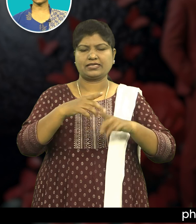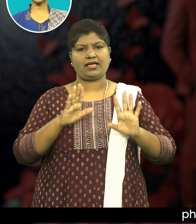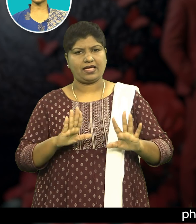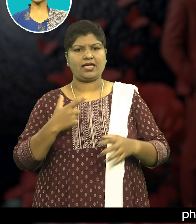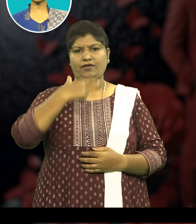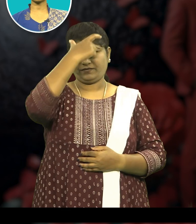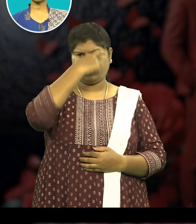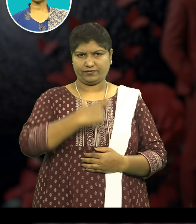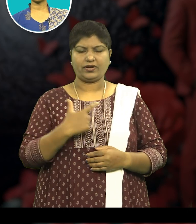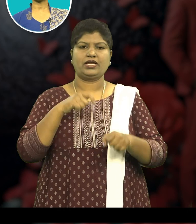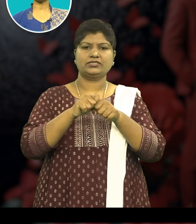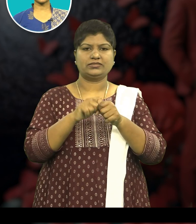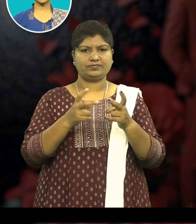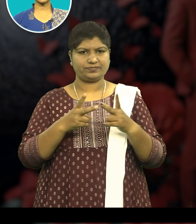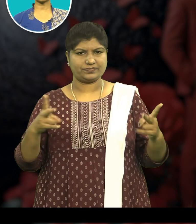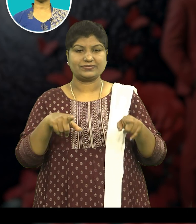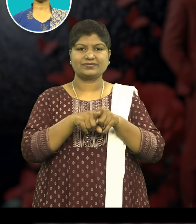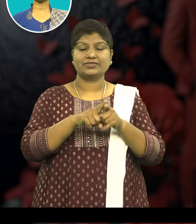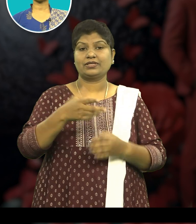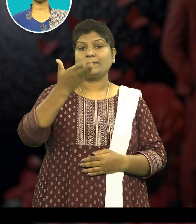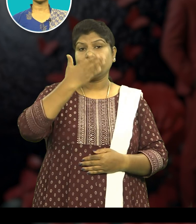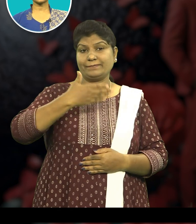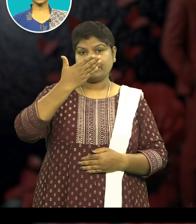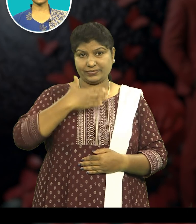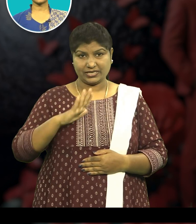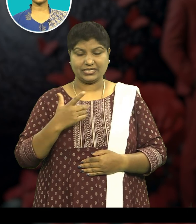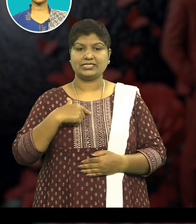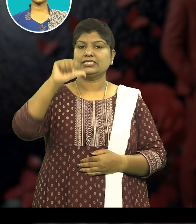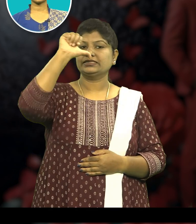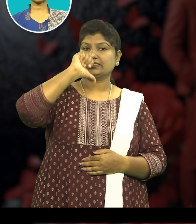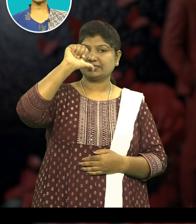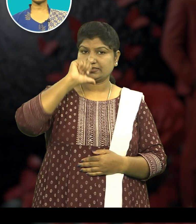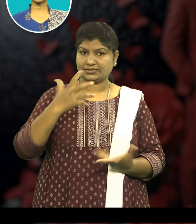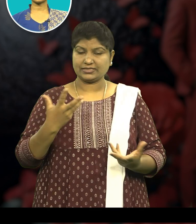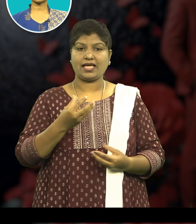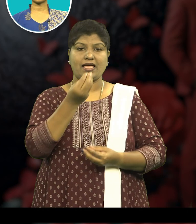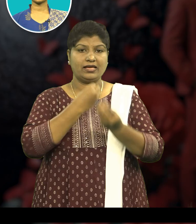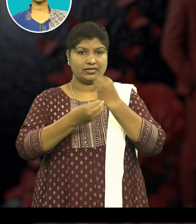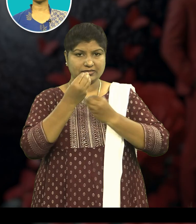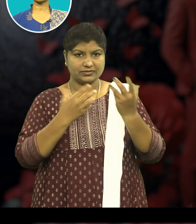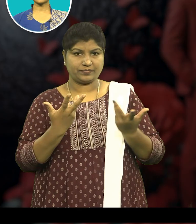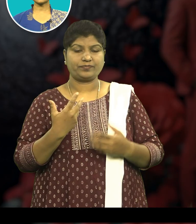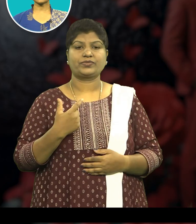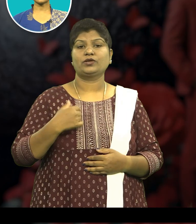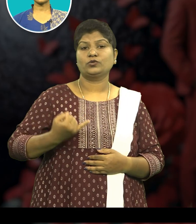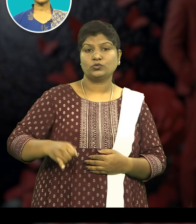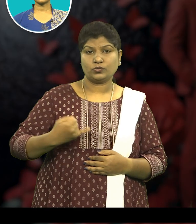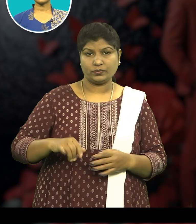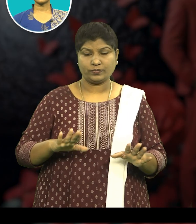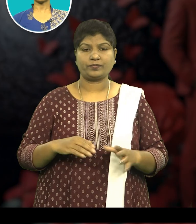physiological activities like breathing, drinking, eating,